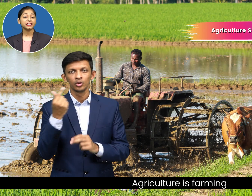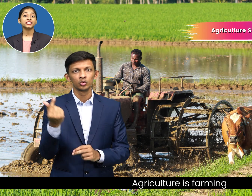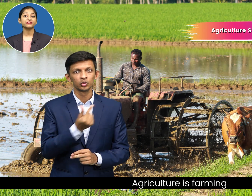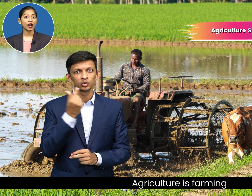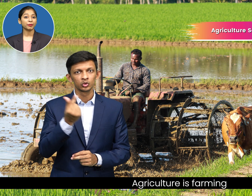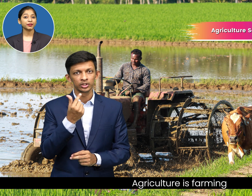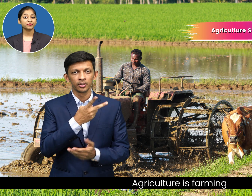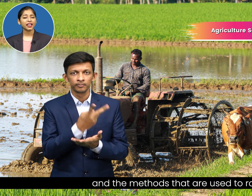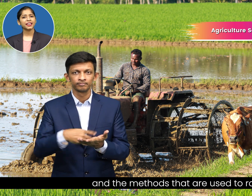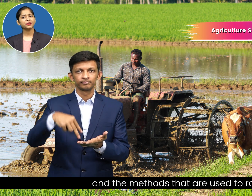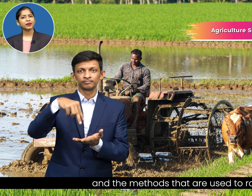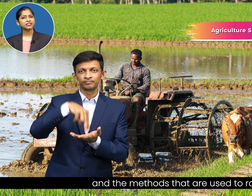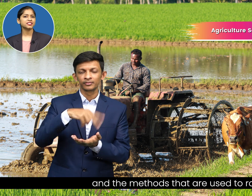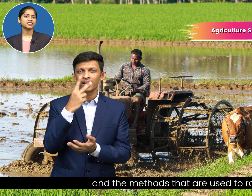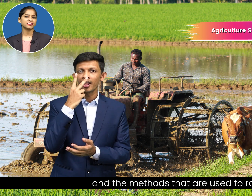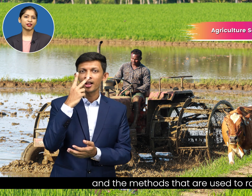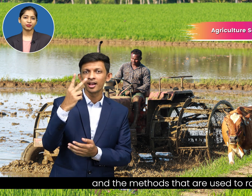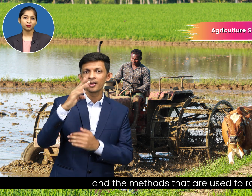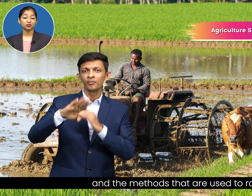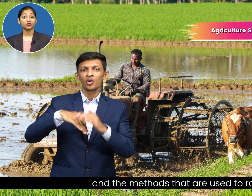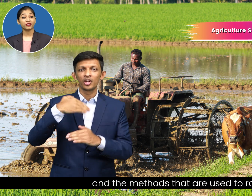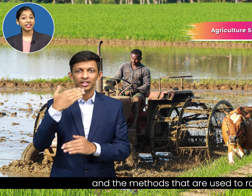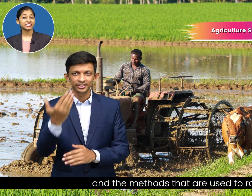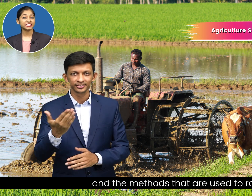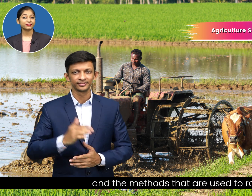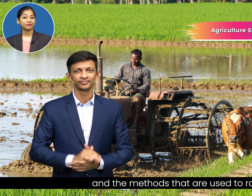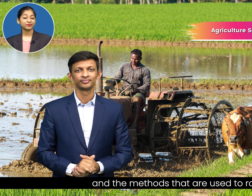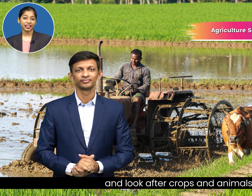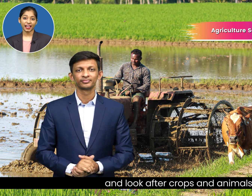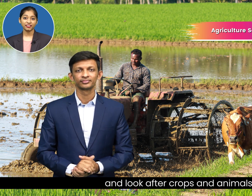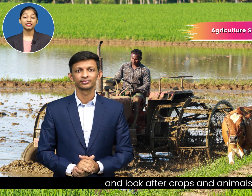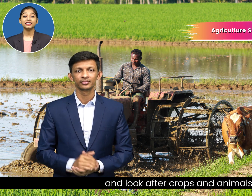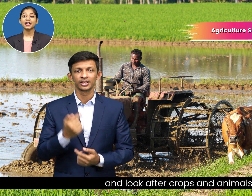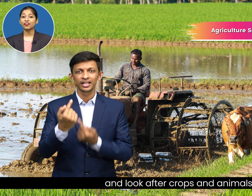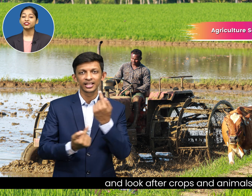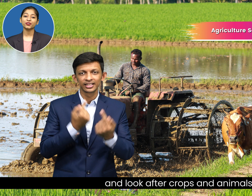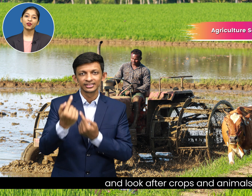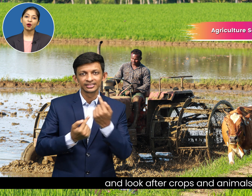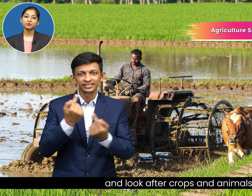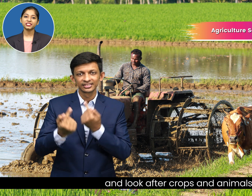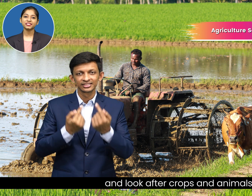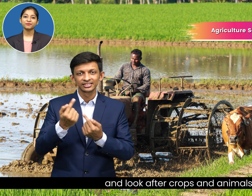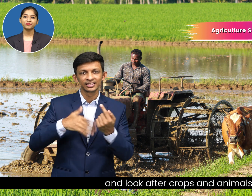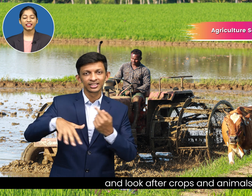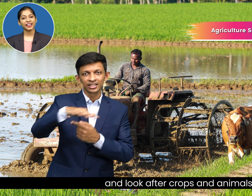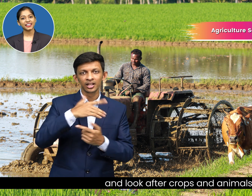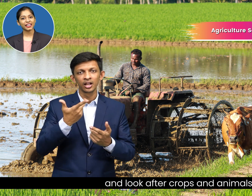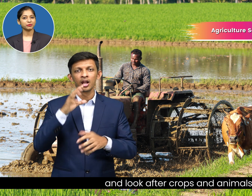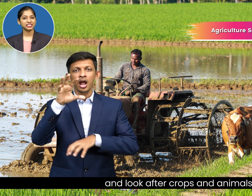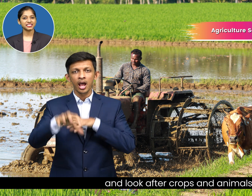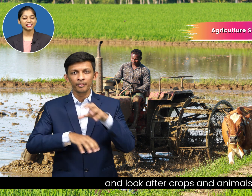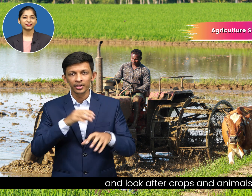Agriculture is farming and the methods that are used to raise and look after crops